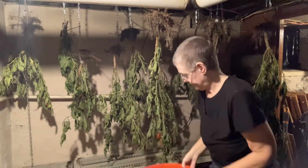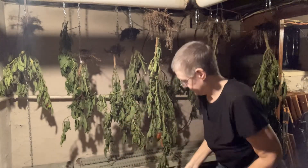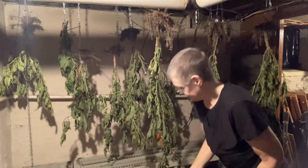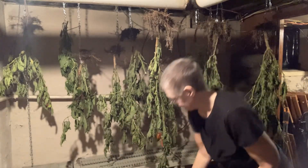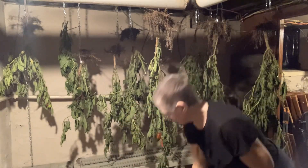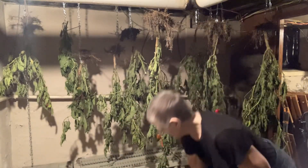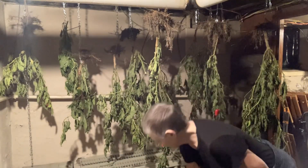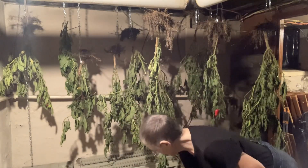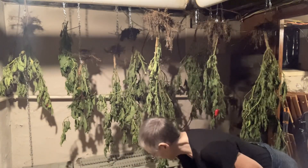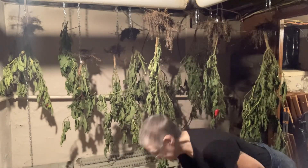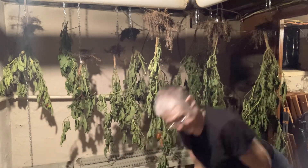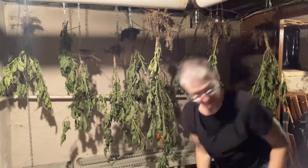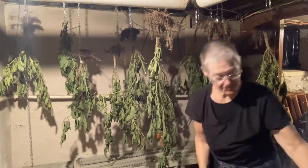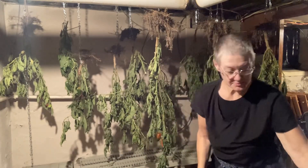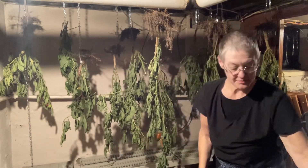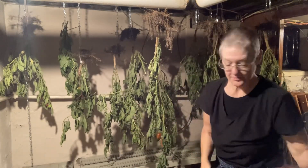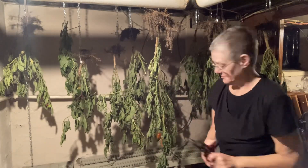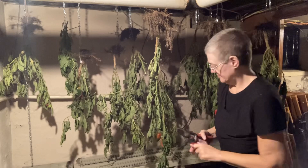the clippings in this bucket.